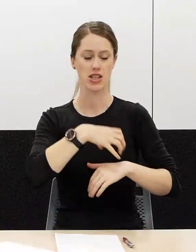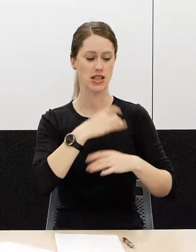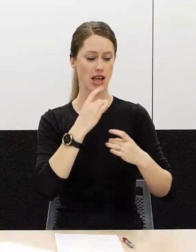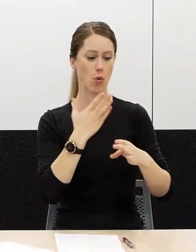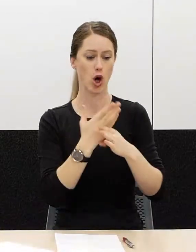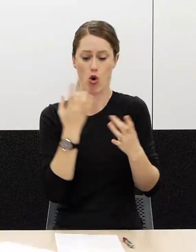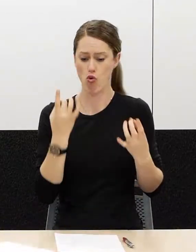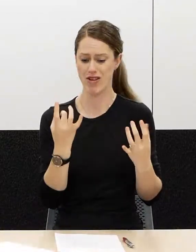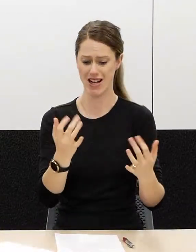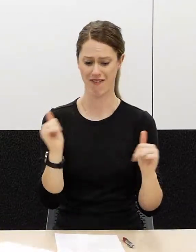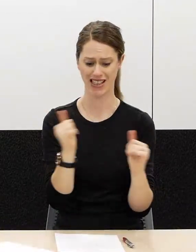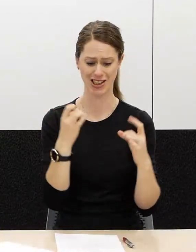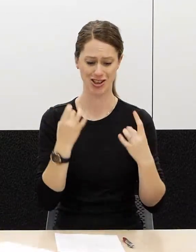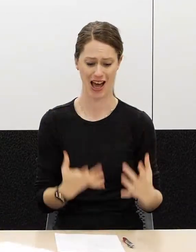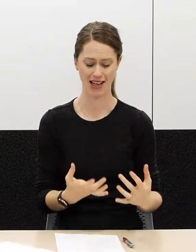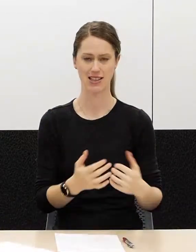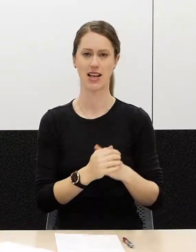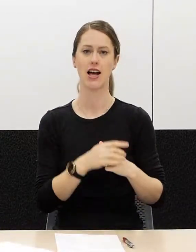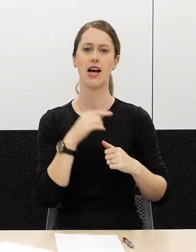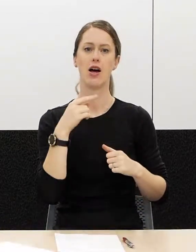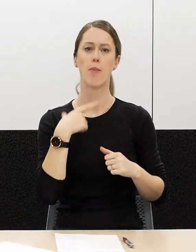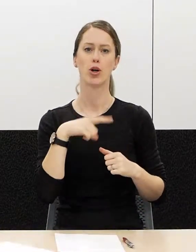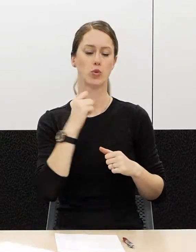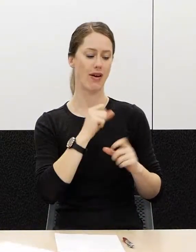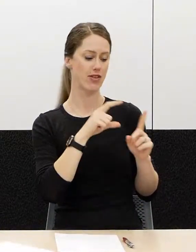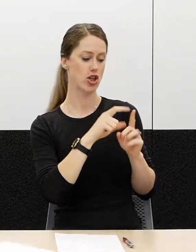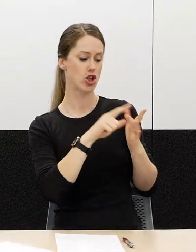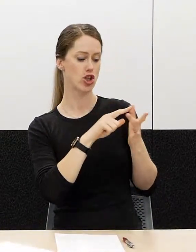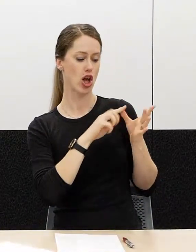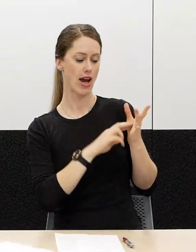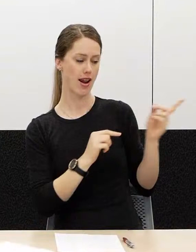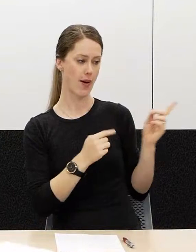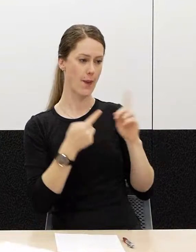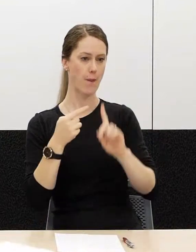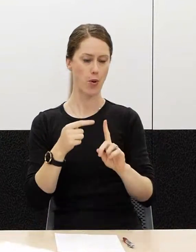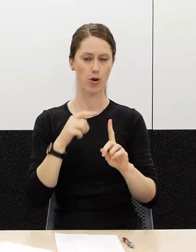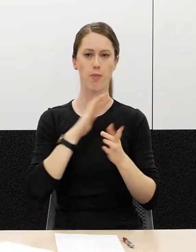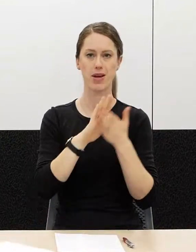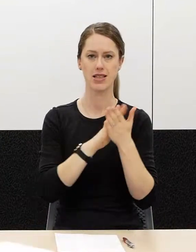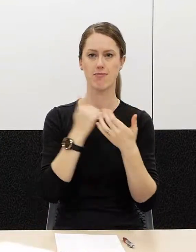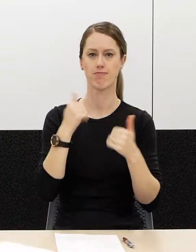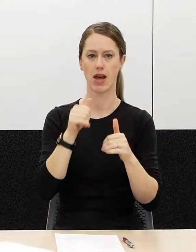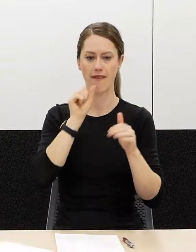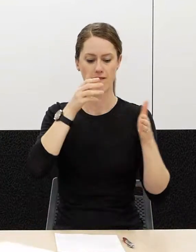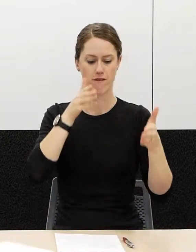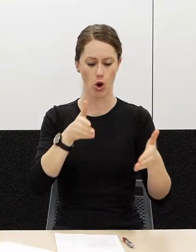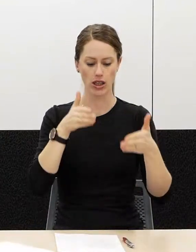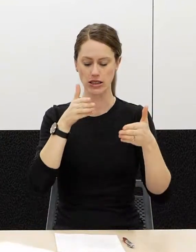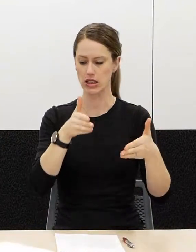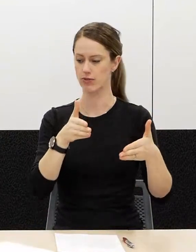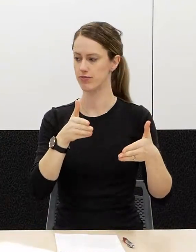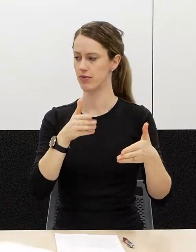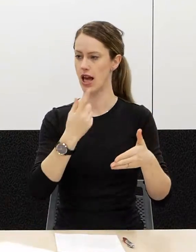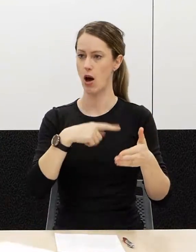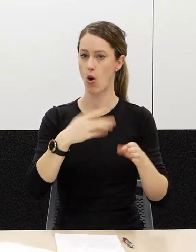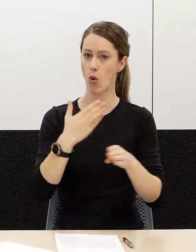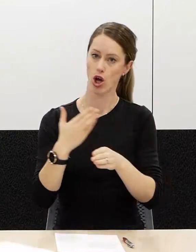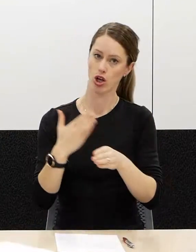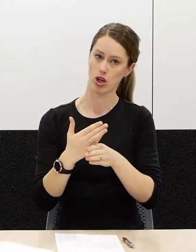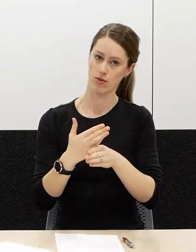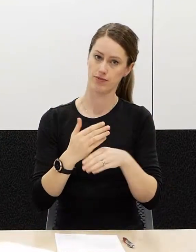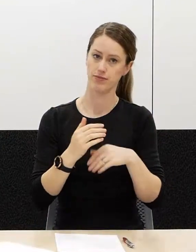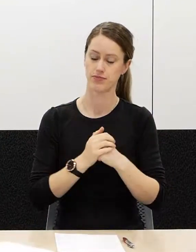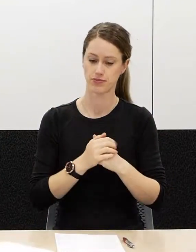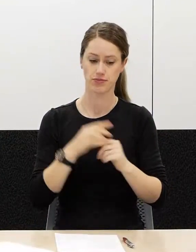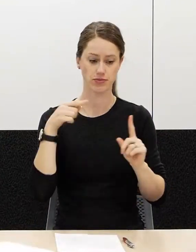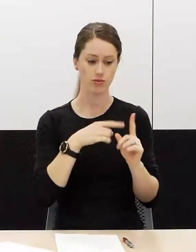working already, that having Diana on board means that we've got quite a focus on our work, the work that we're